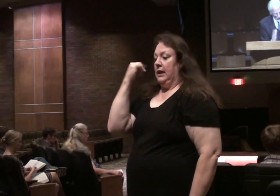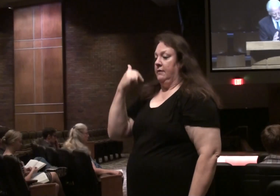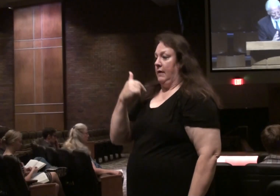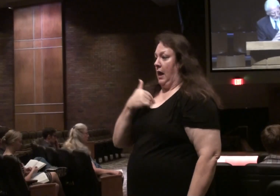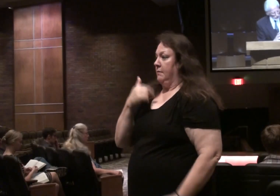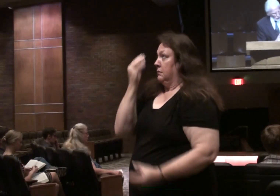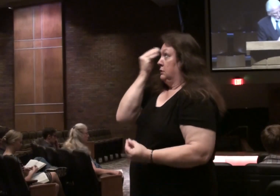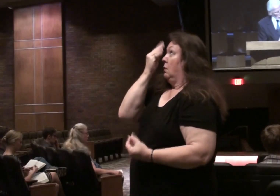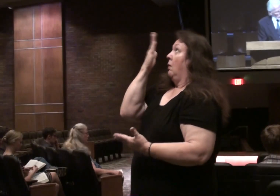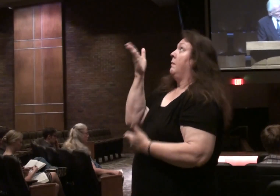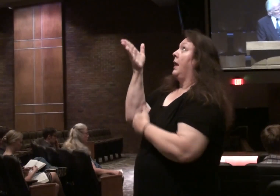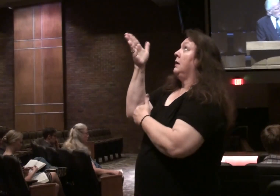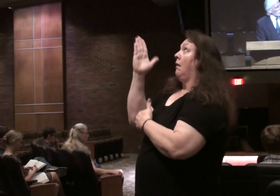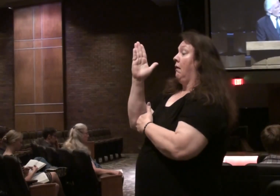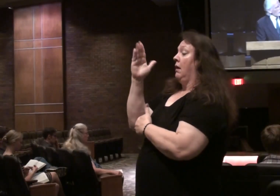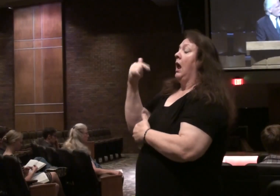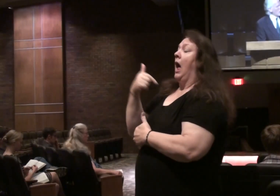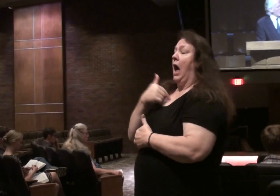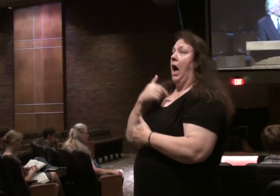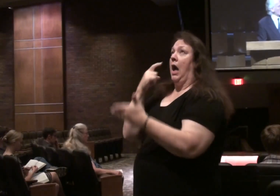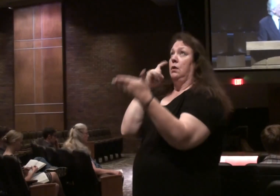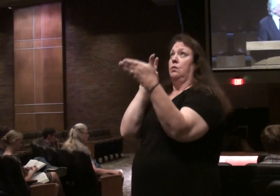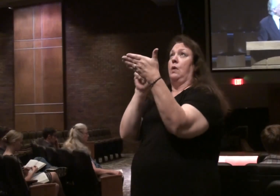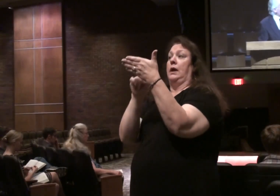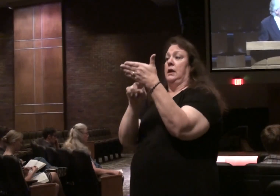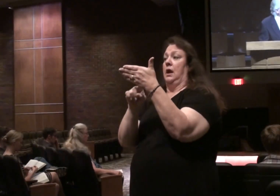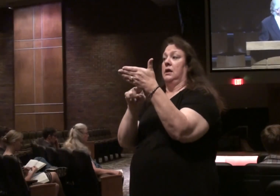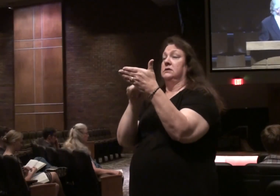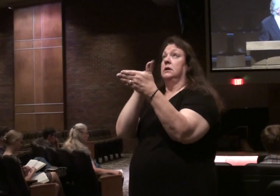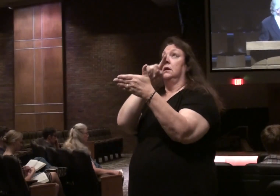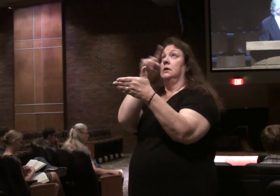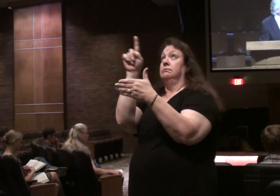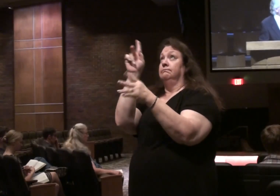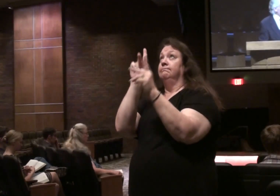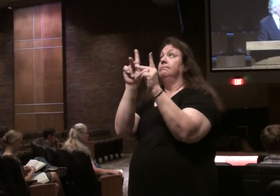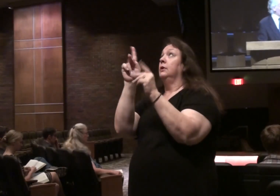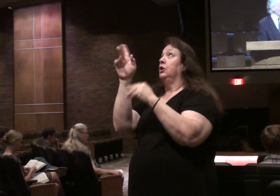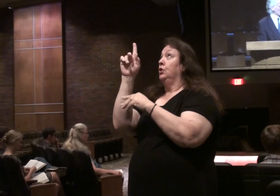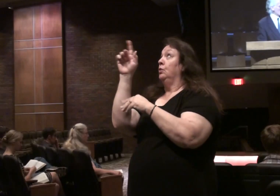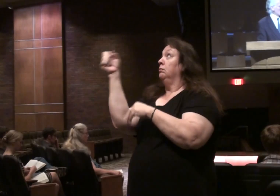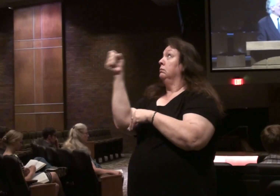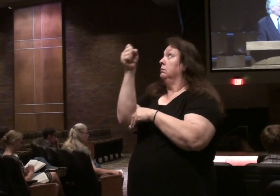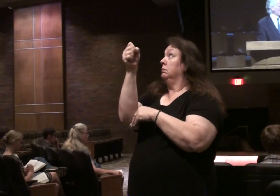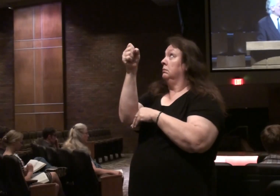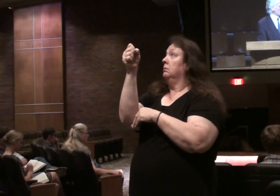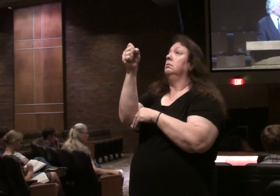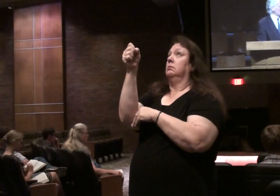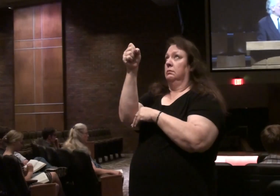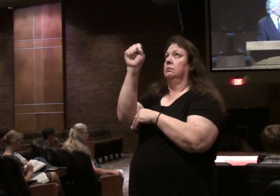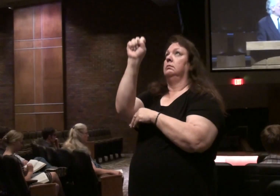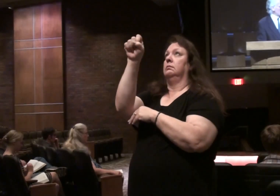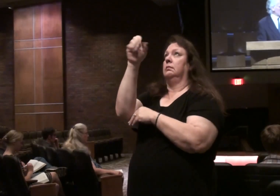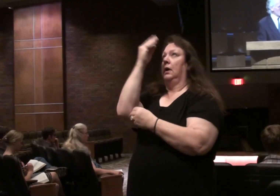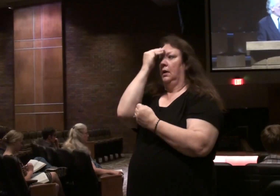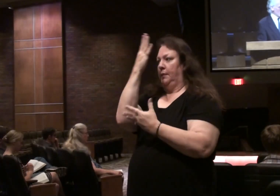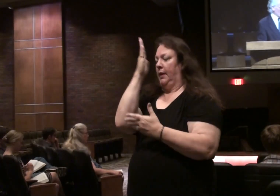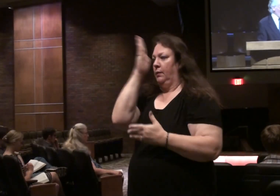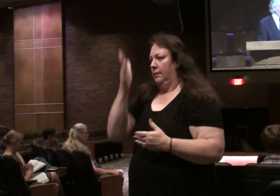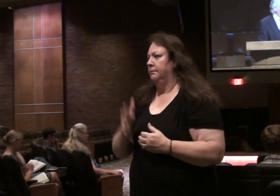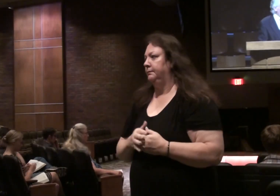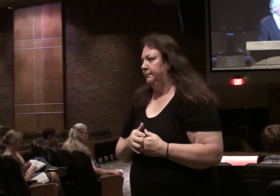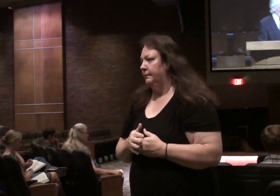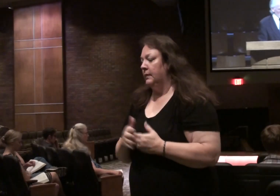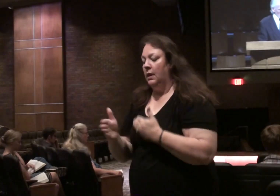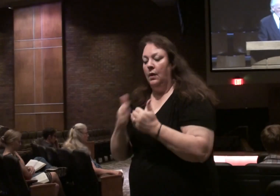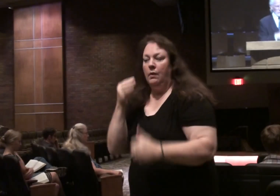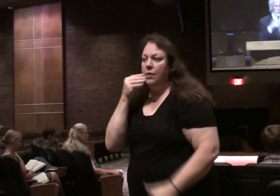with wisdom in this world, I will recognize the authority structures that God has established. Whether it's in